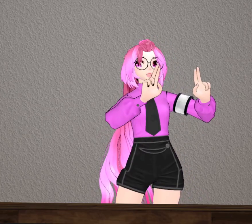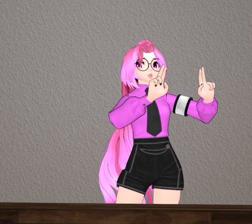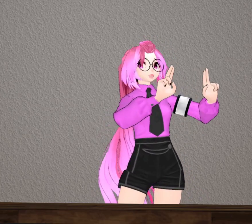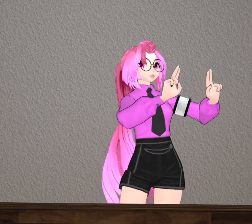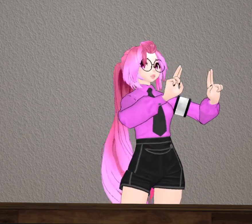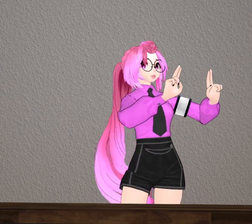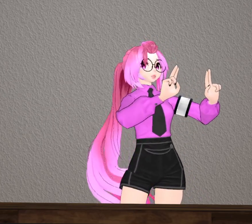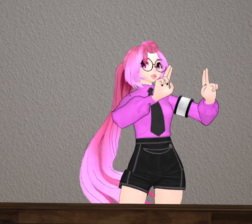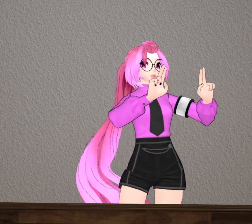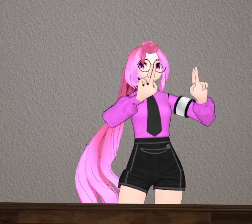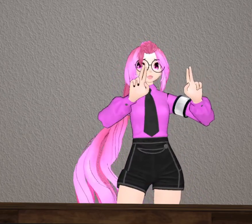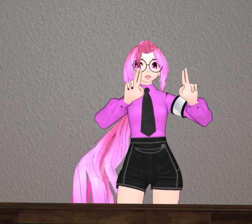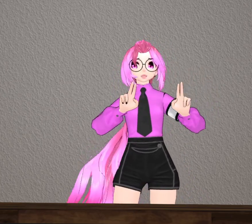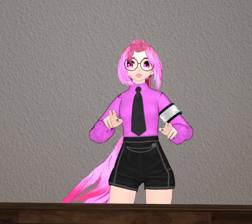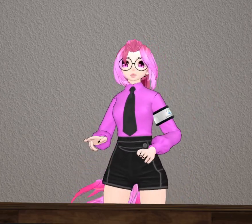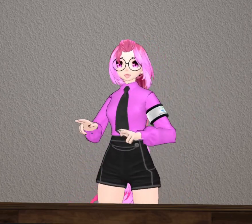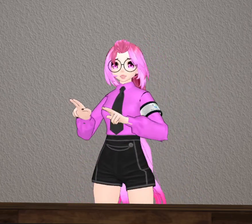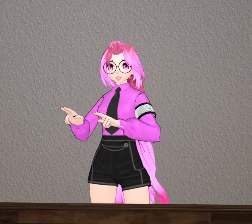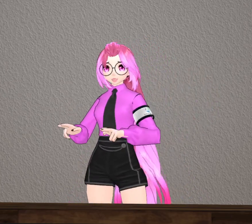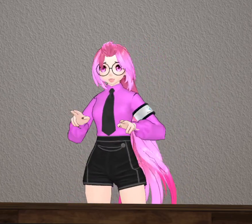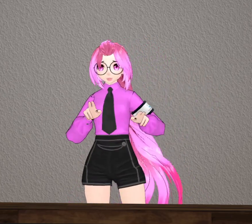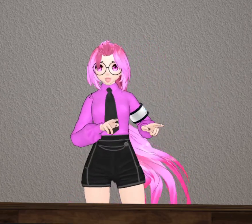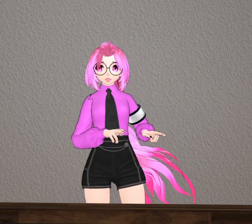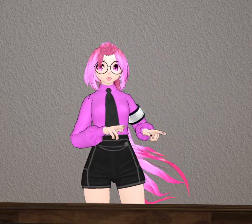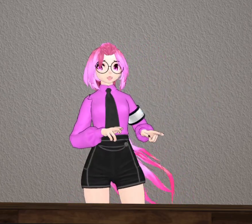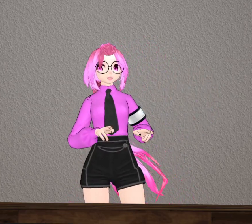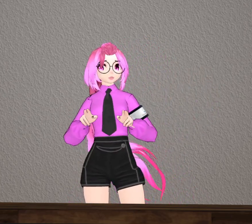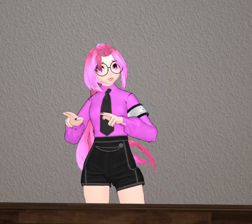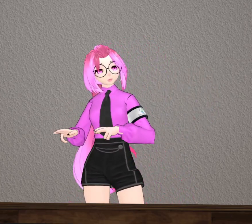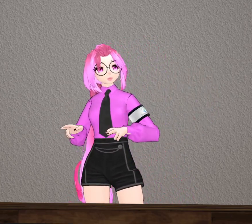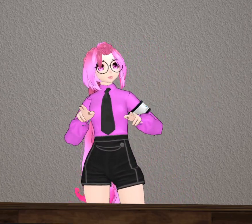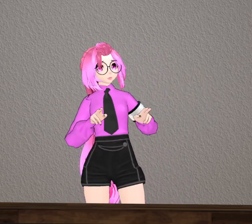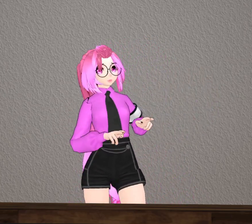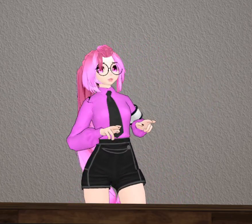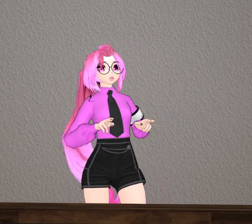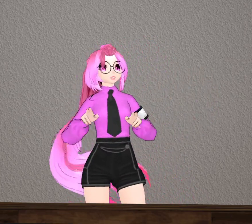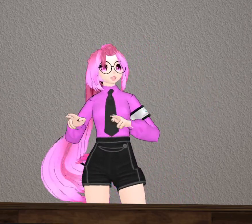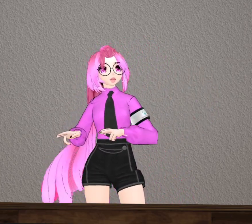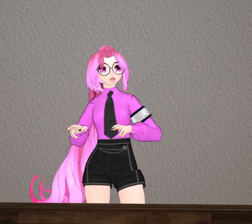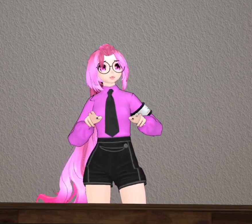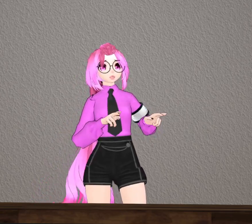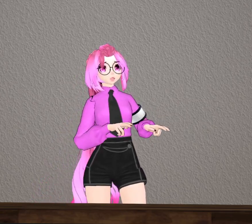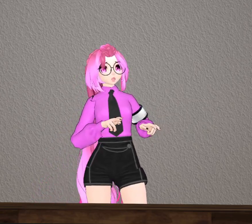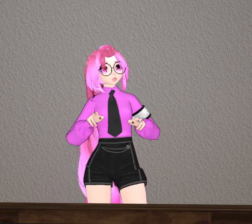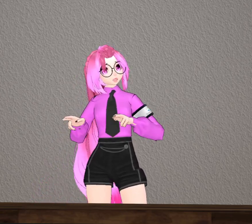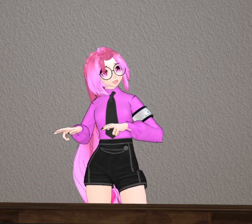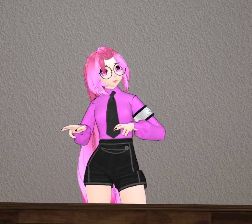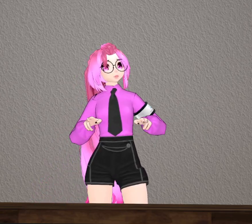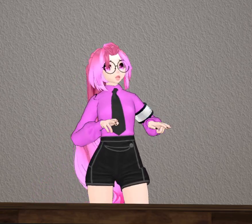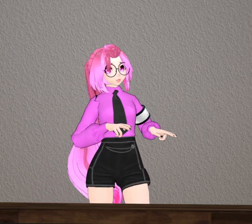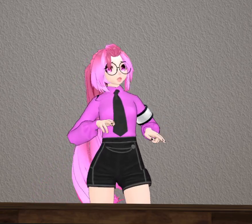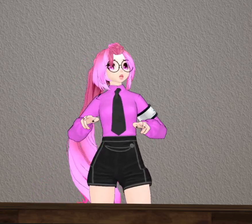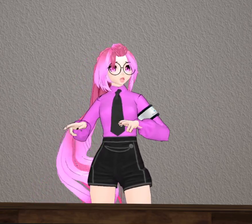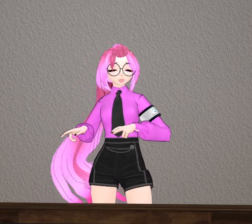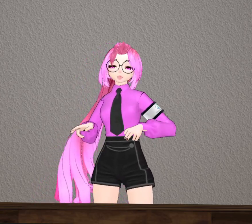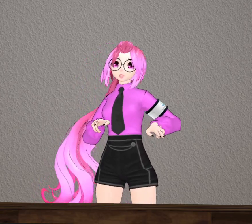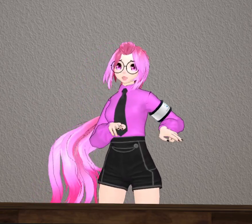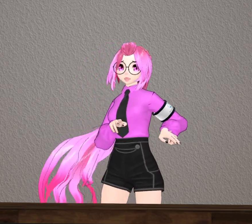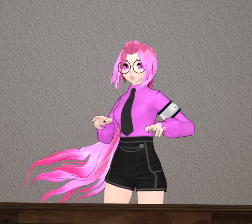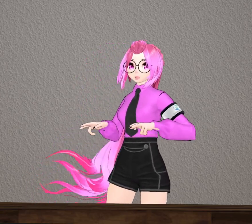do the same thing with a V hand, and that means vibing. I'm just vibing. Don't